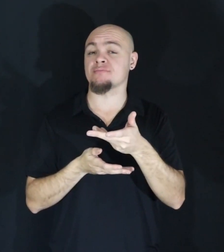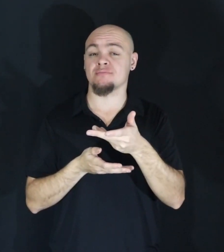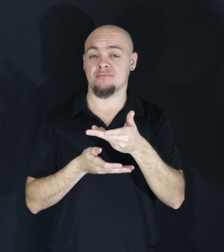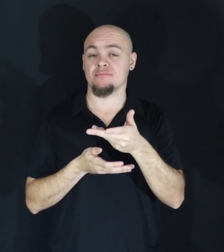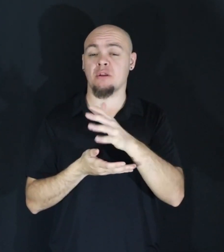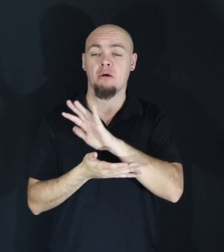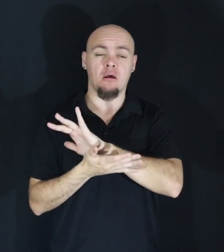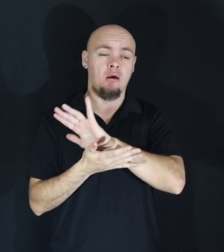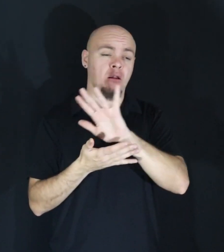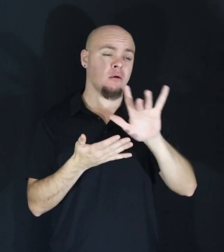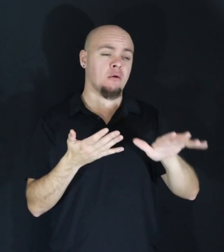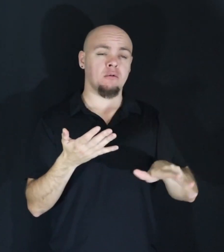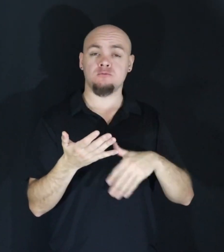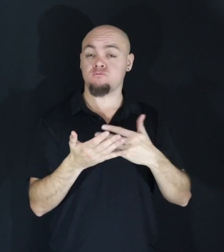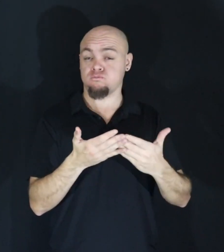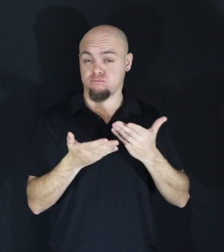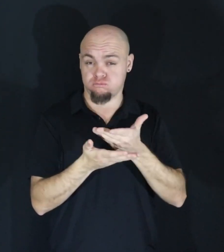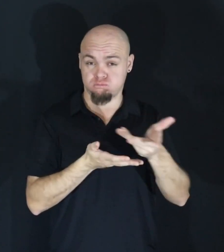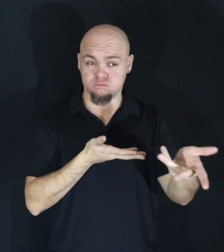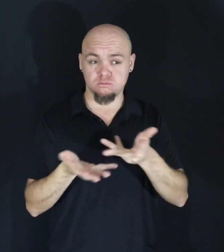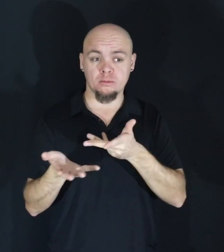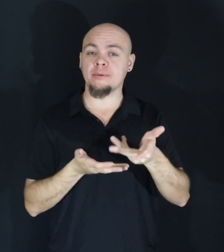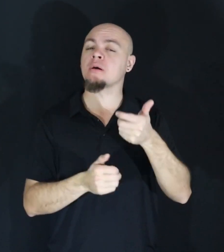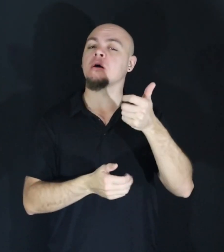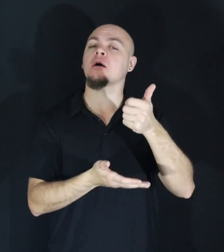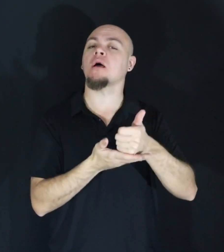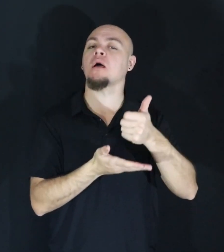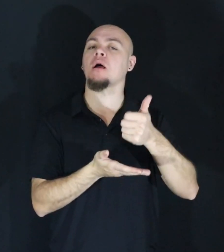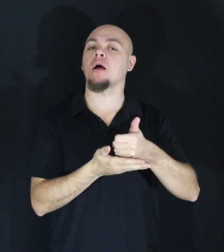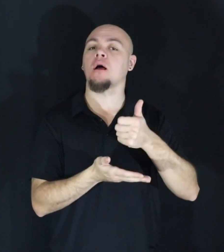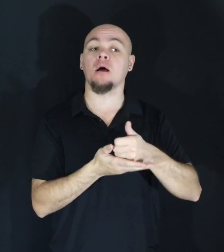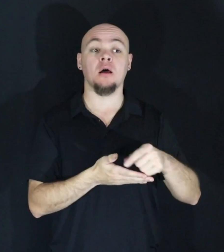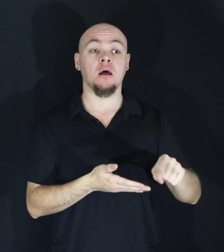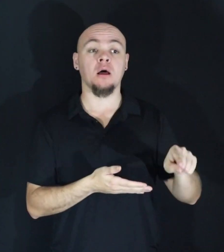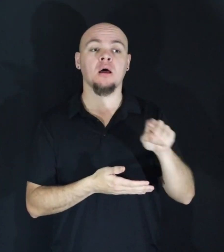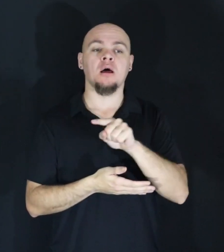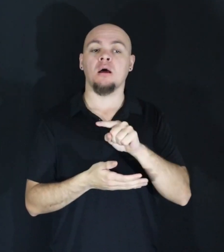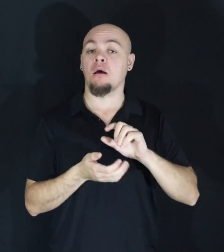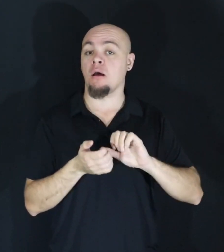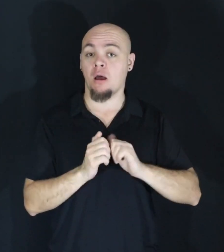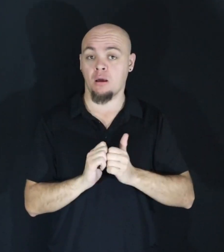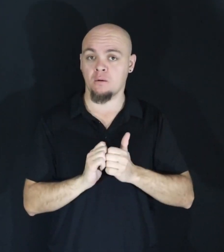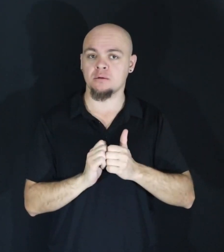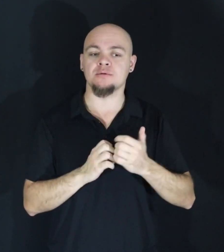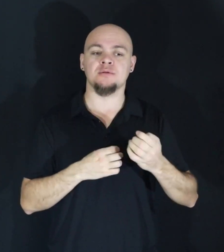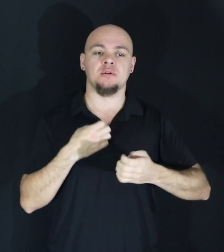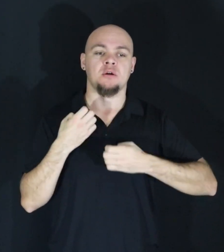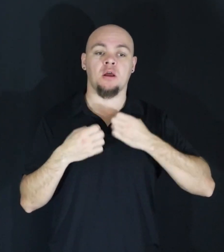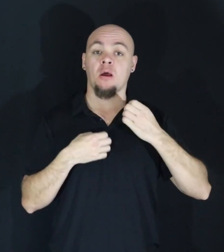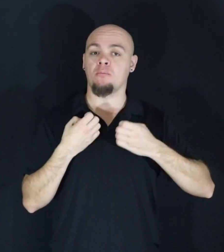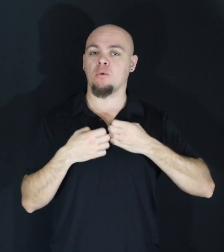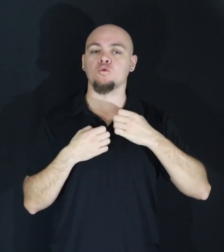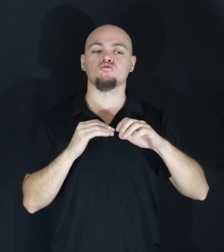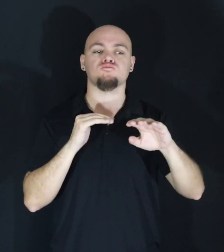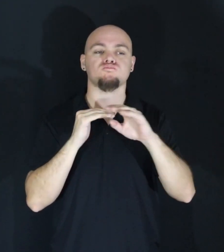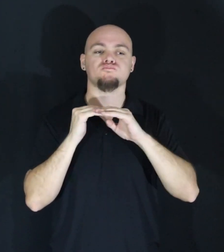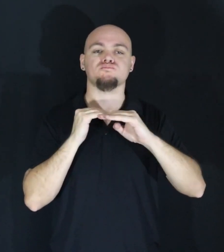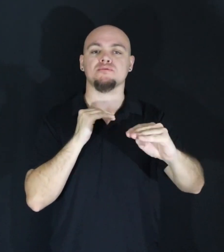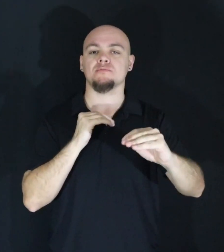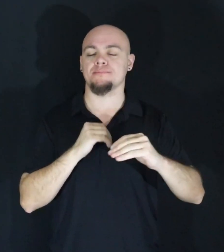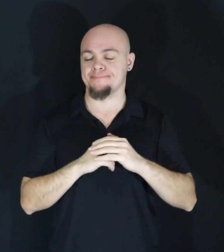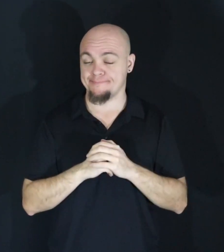across the board. The one thing that held each of them back without them knowing was emotional insobriety.